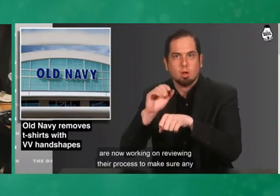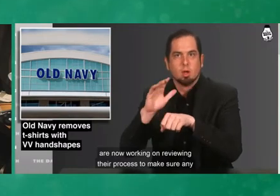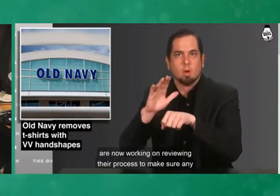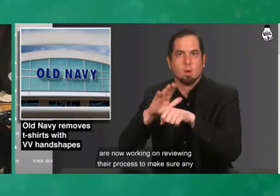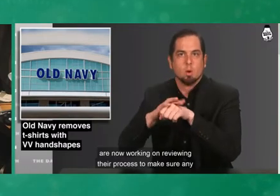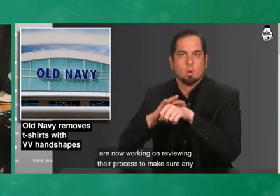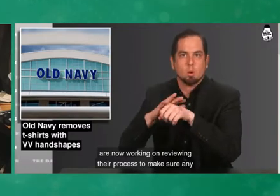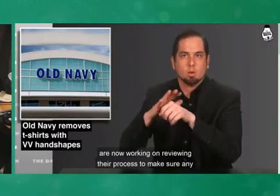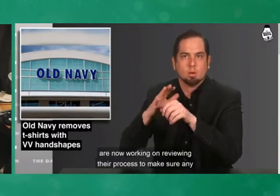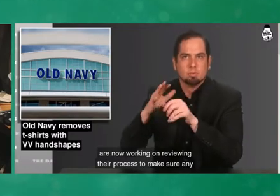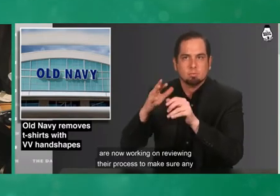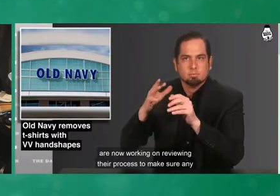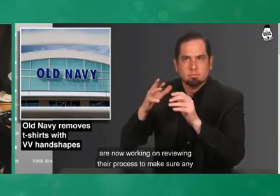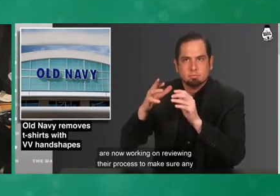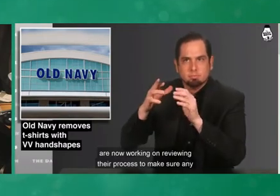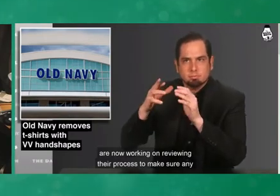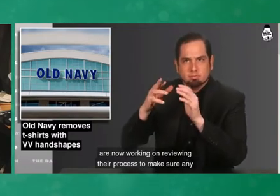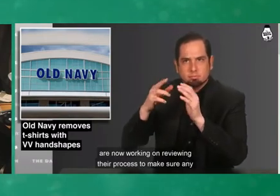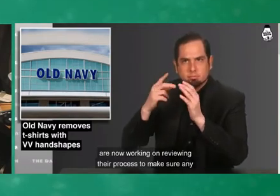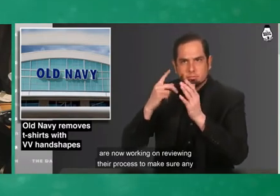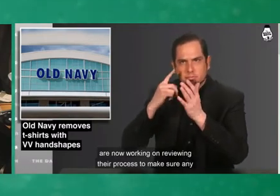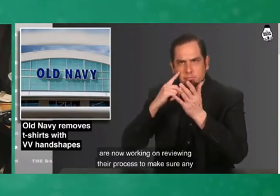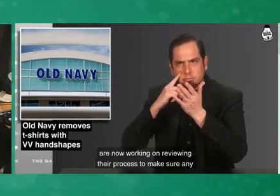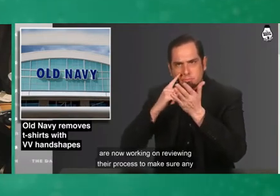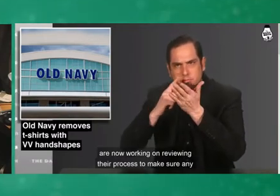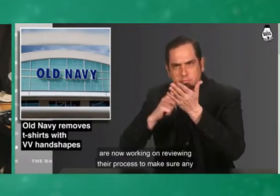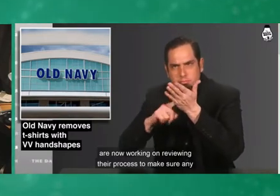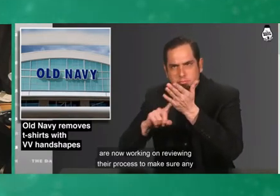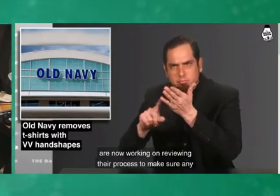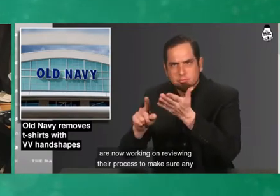work on